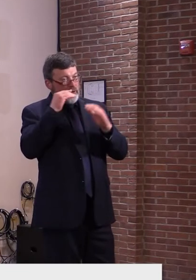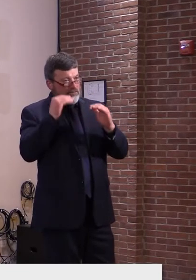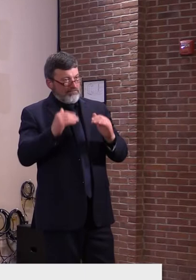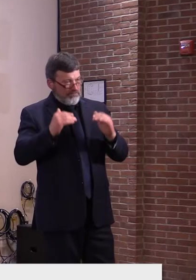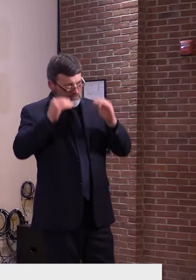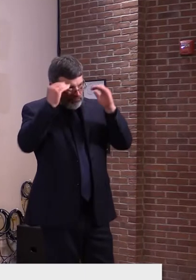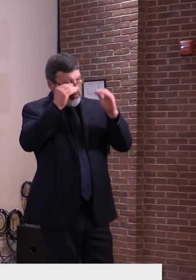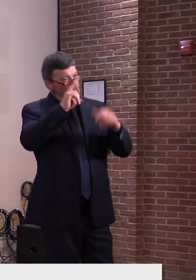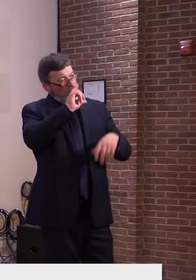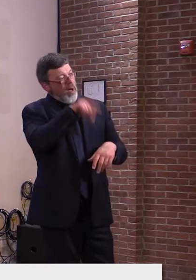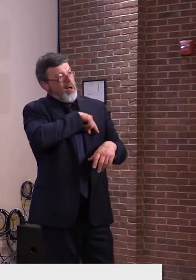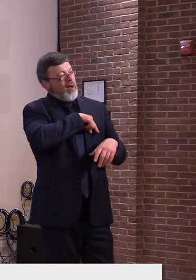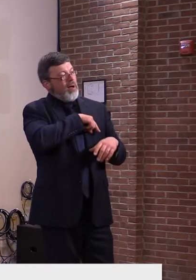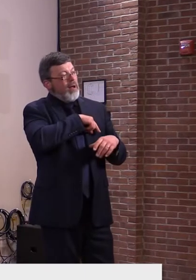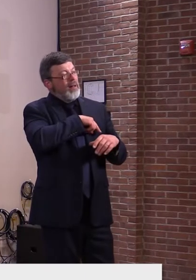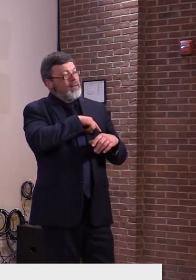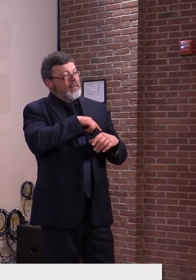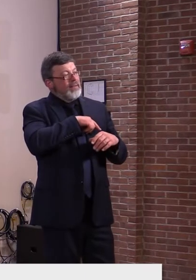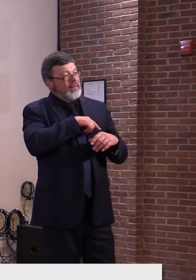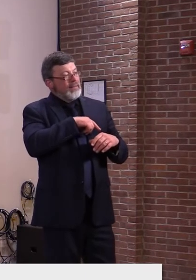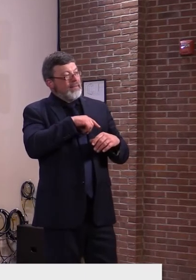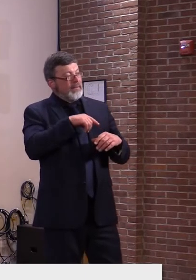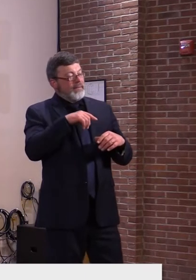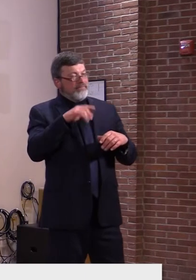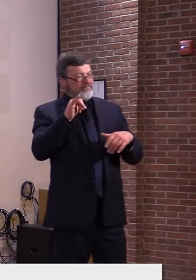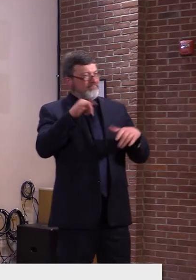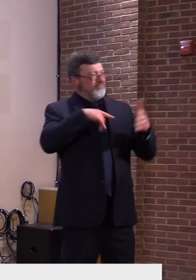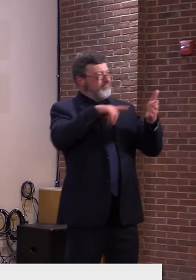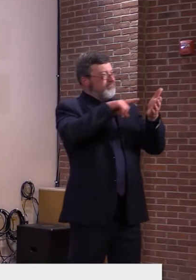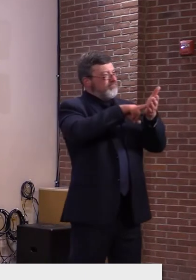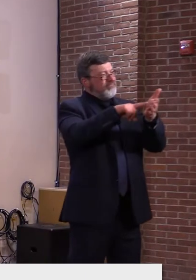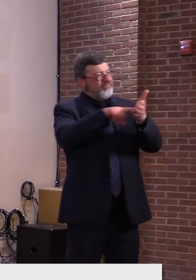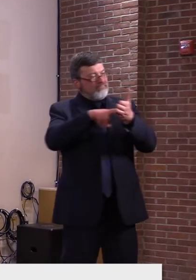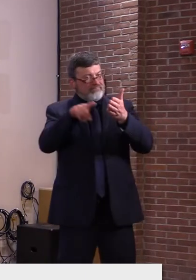systematic approach to reviewing the quality of our facilities statewide.